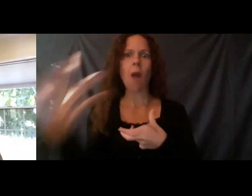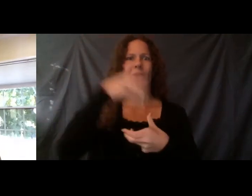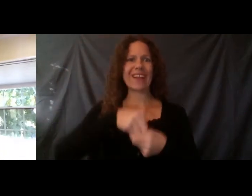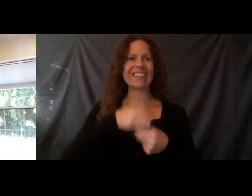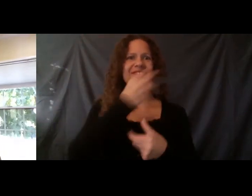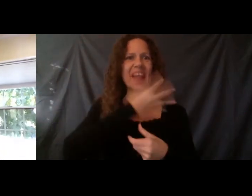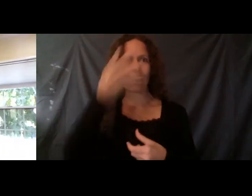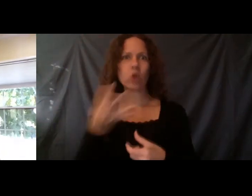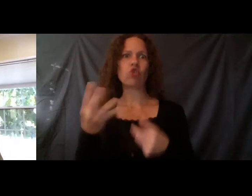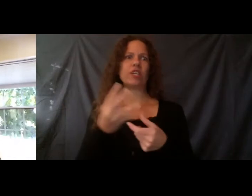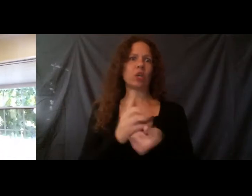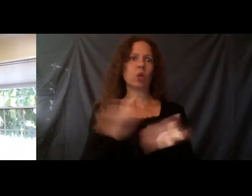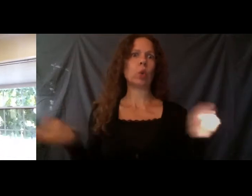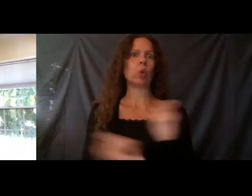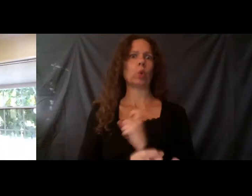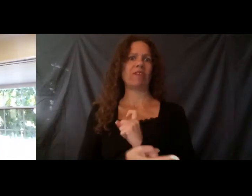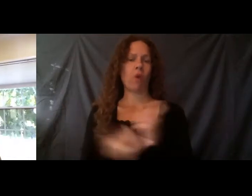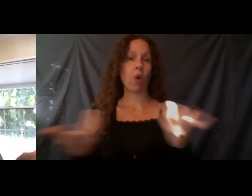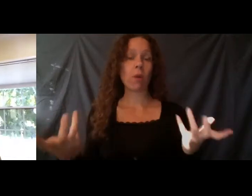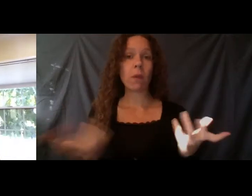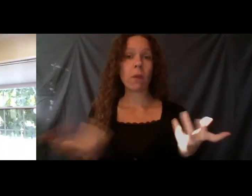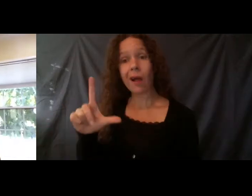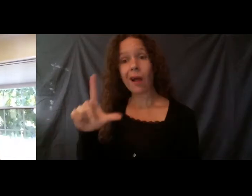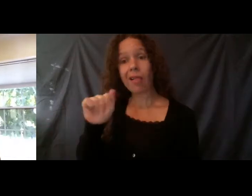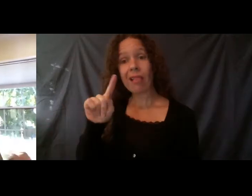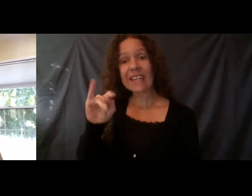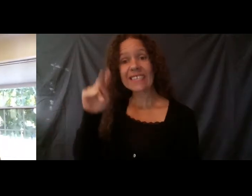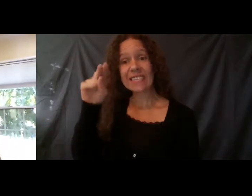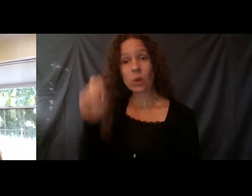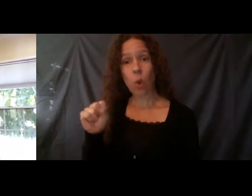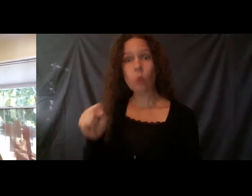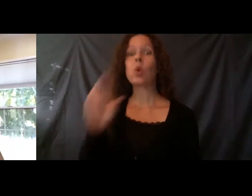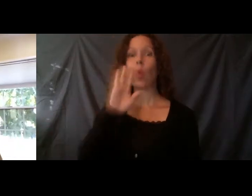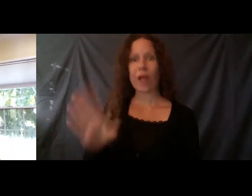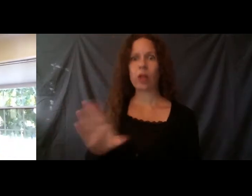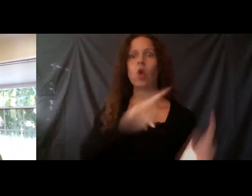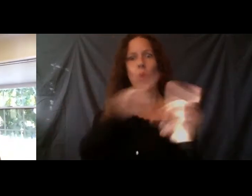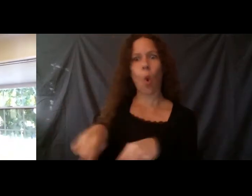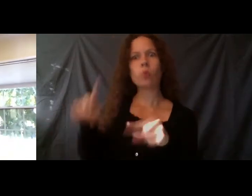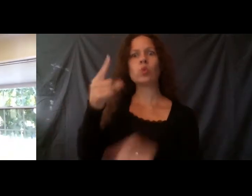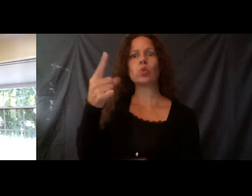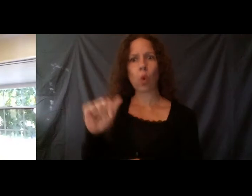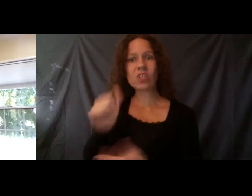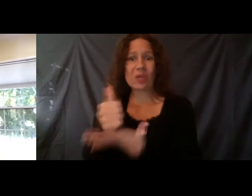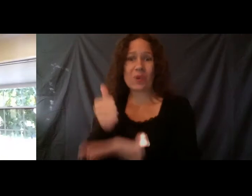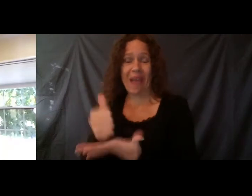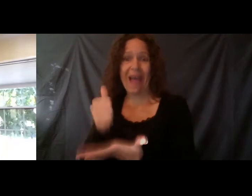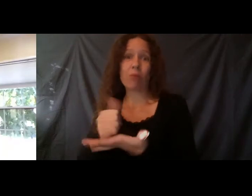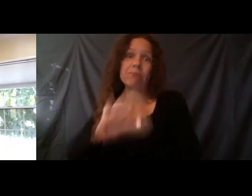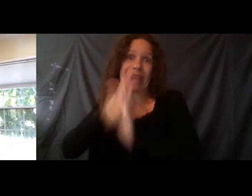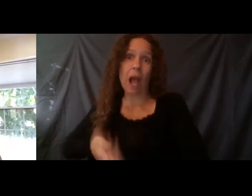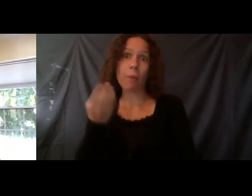Latinos are going to be in Georgia to help to turn Georgia blue. So thank you,